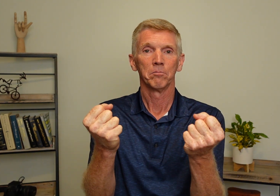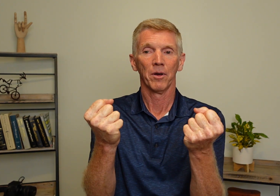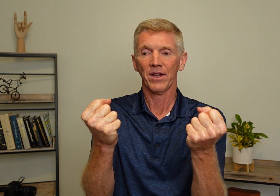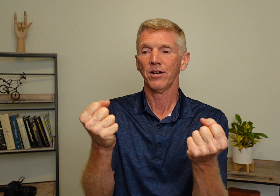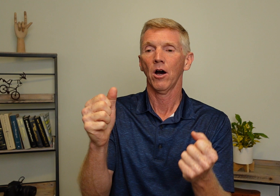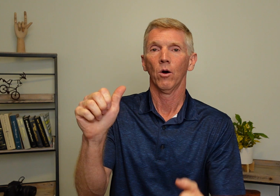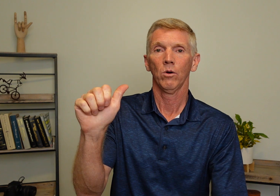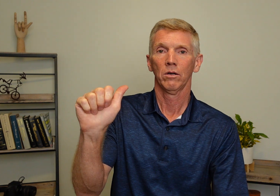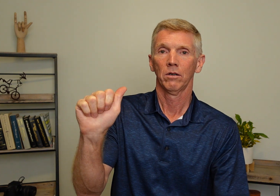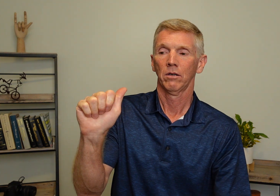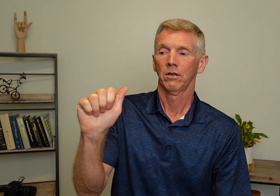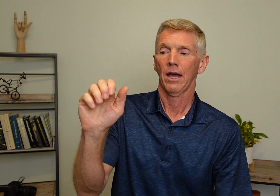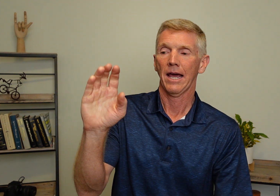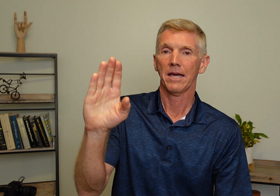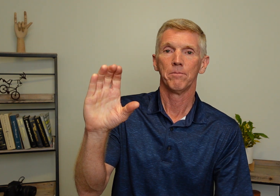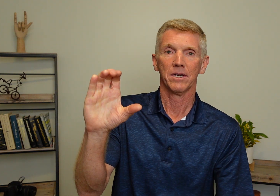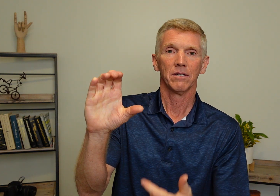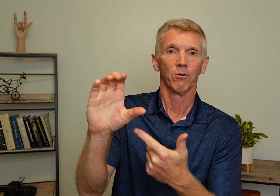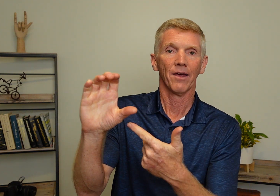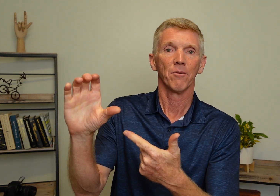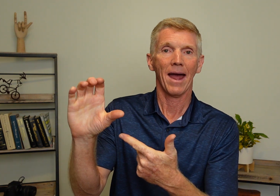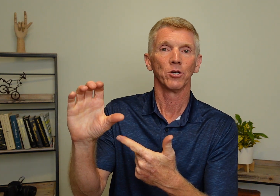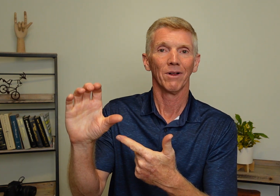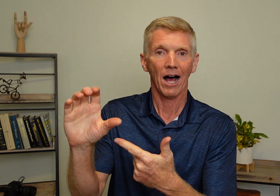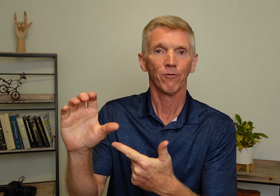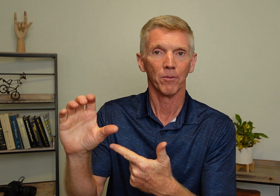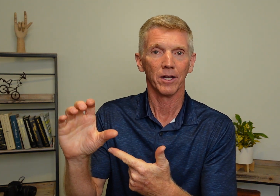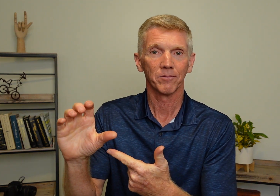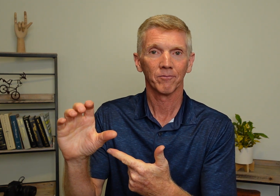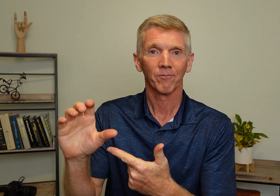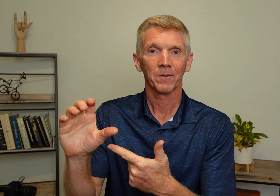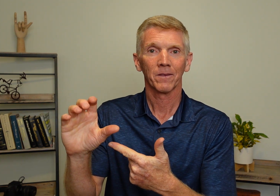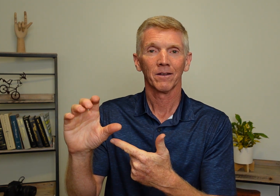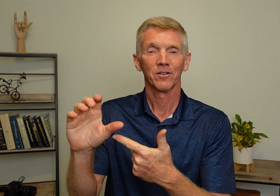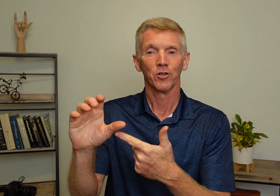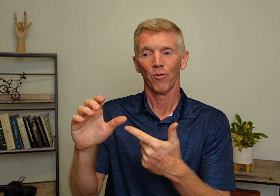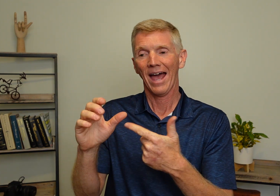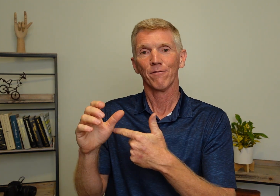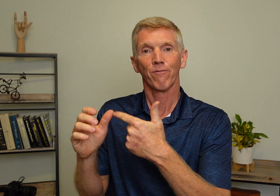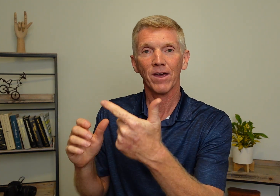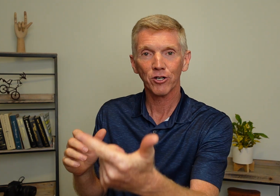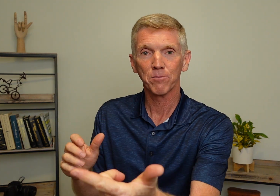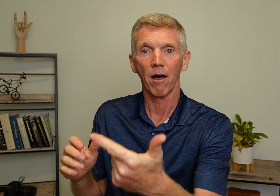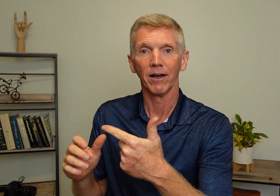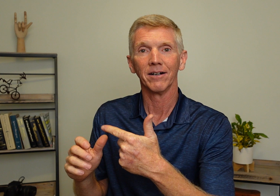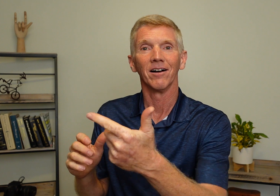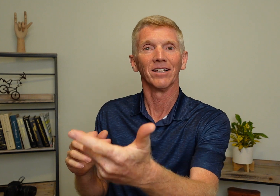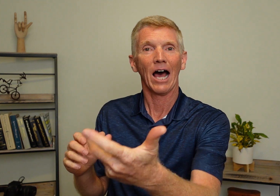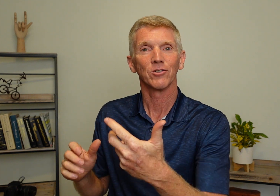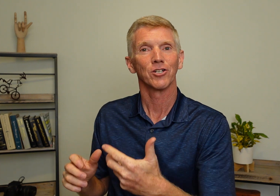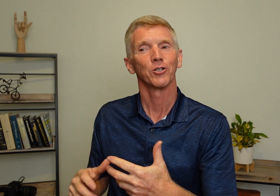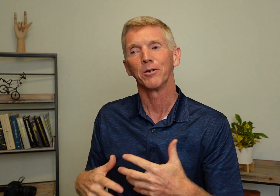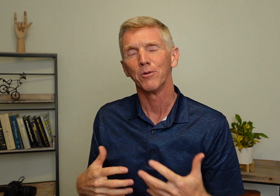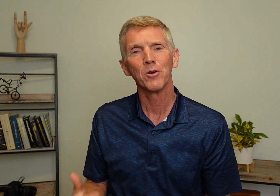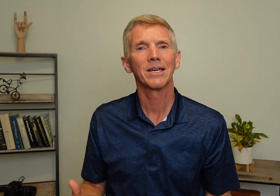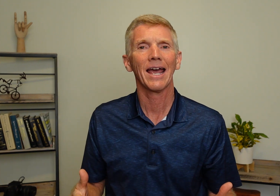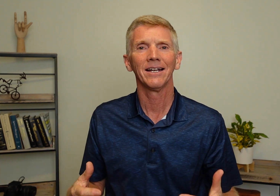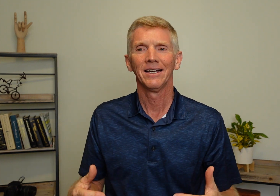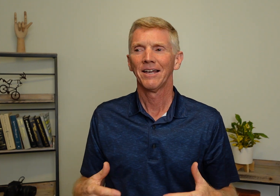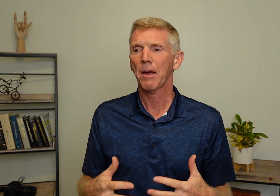they know A, B, right, the manual alphabet. So that fingerspelling allows us to communicate. That